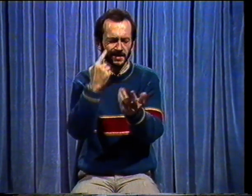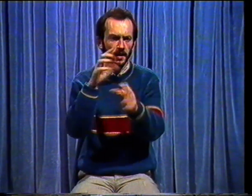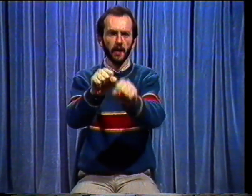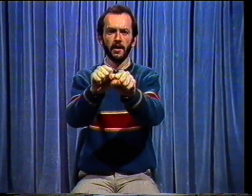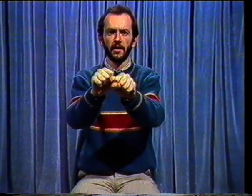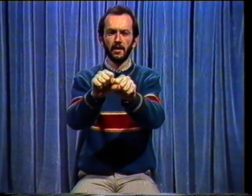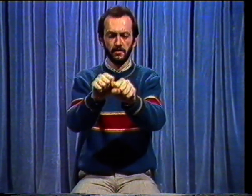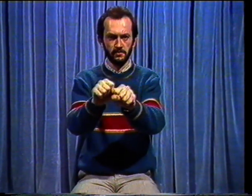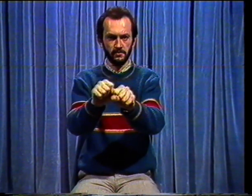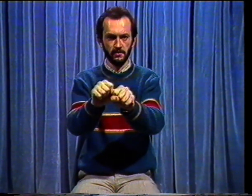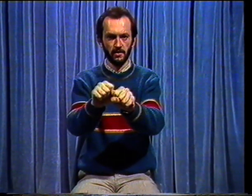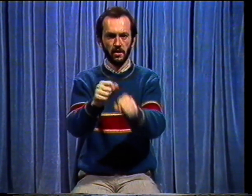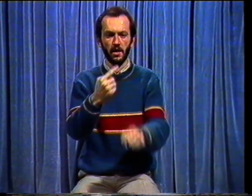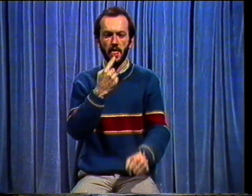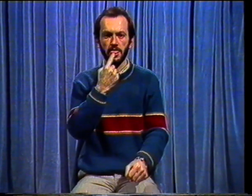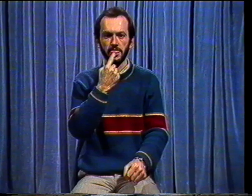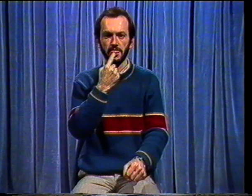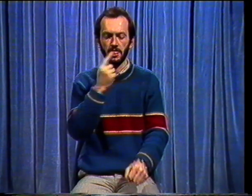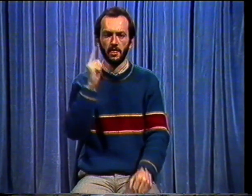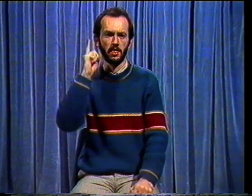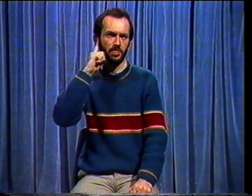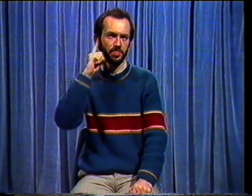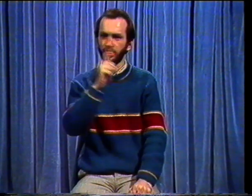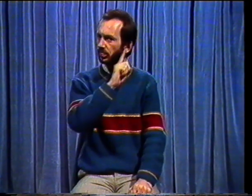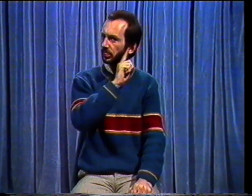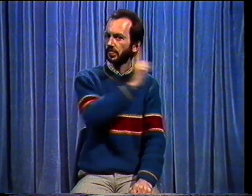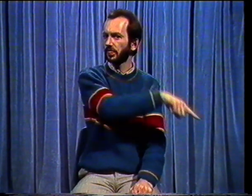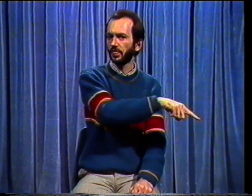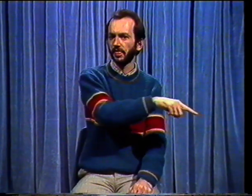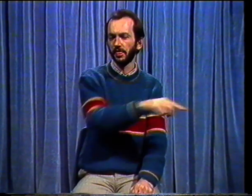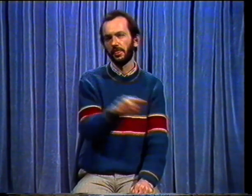can see something, see if you can get hold of something. It's the tongue.